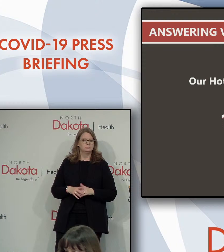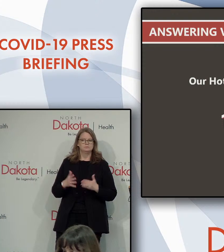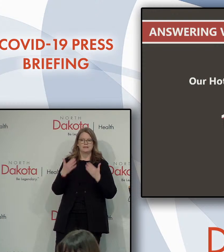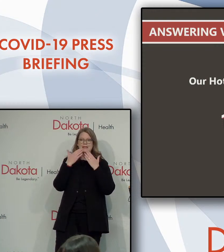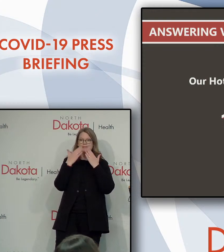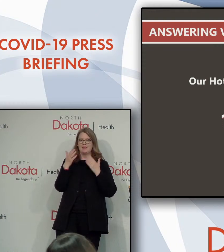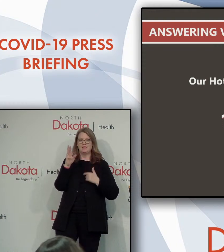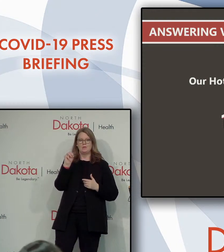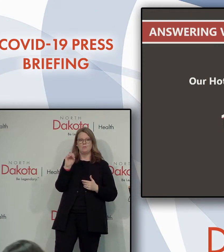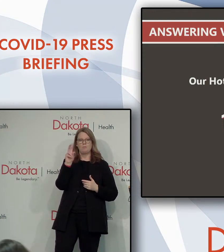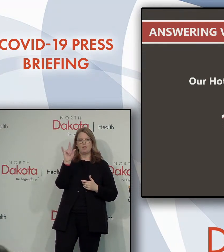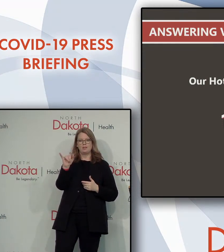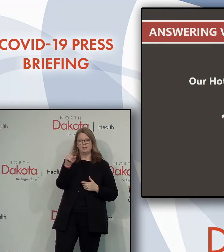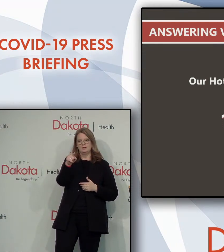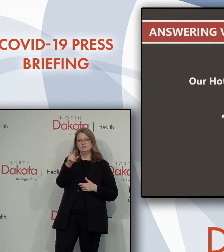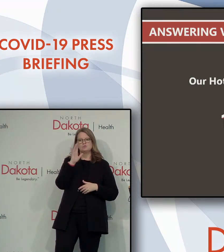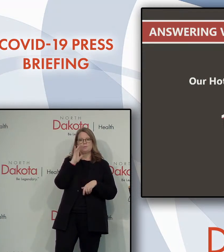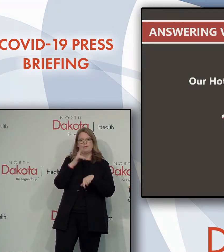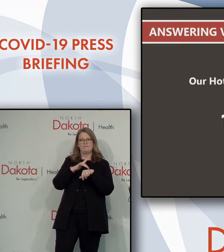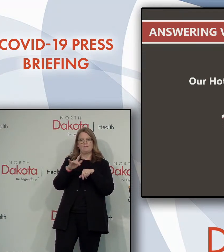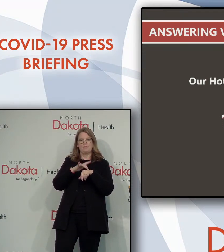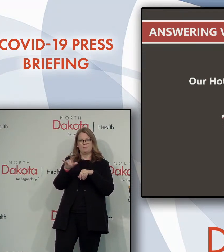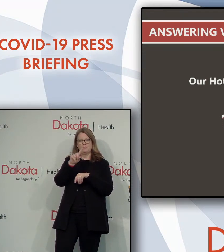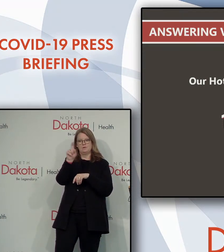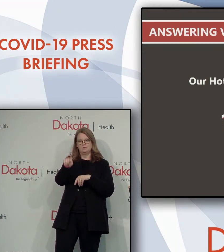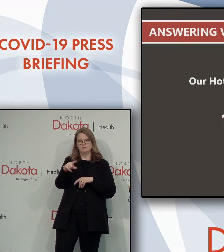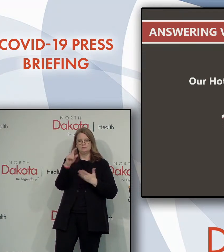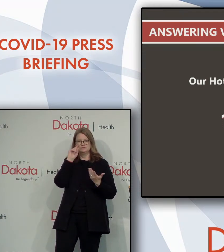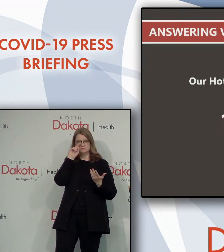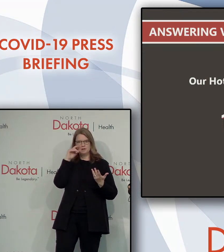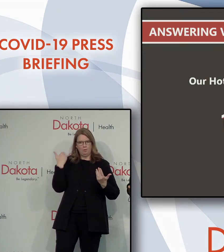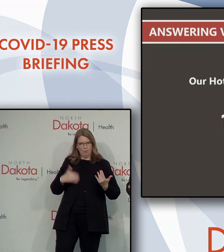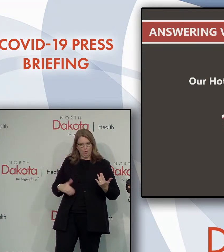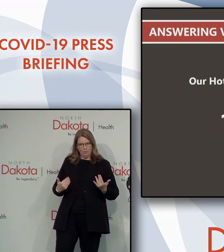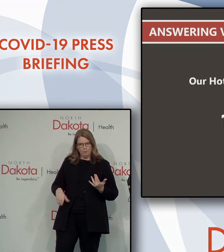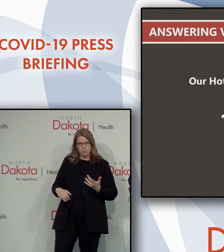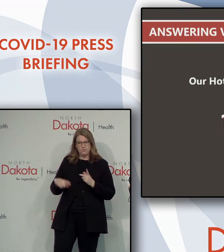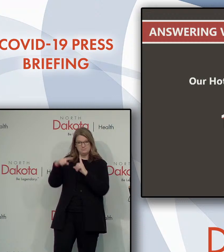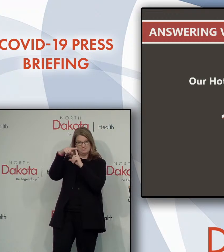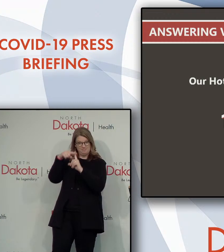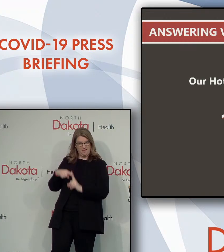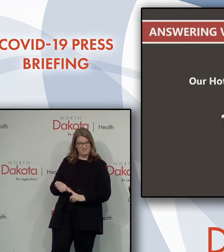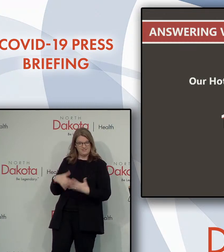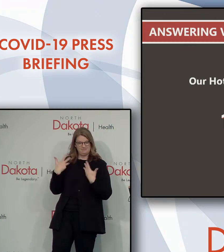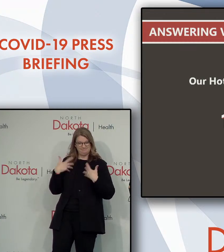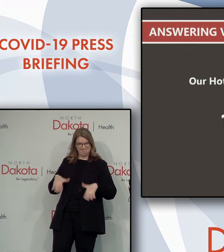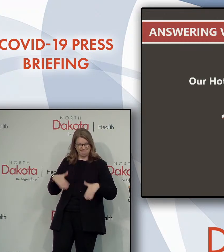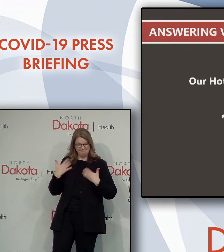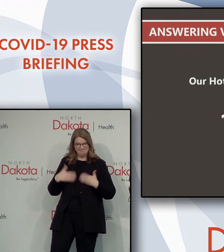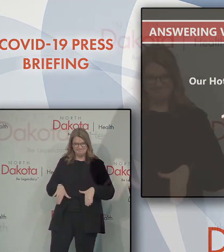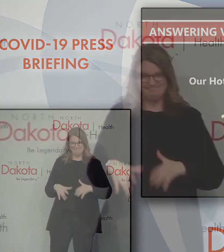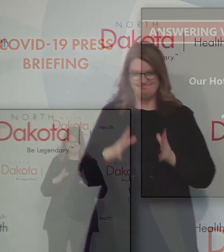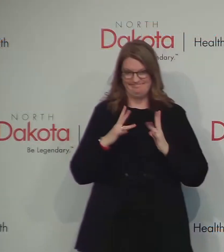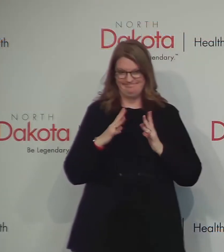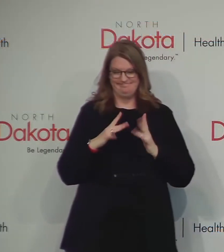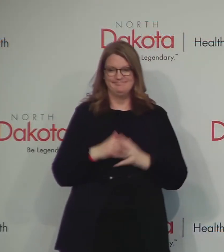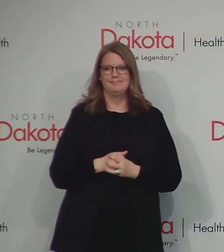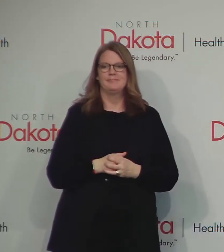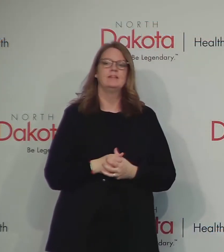Thank you, Molly, and Molly will be available for questions, but thanks for that boatload of positive information. And